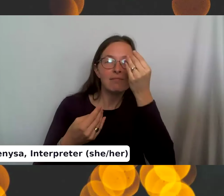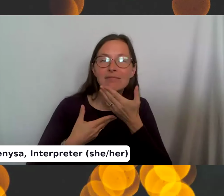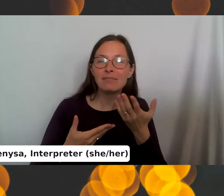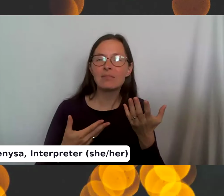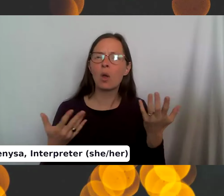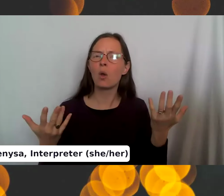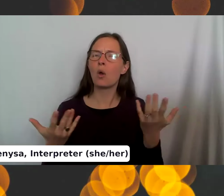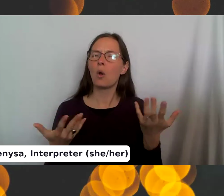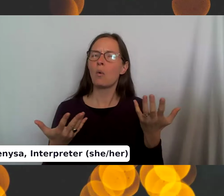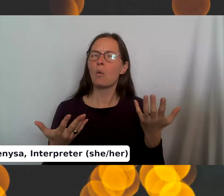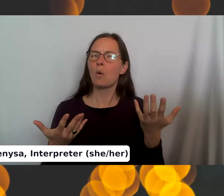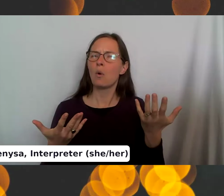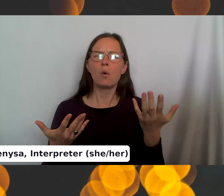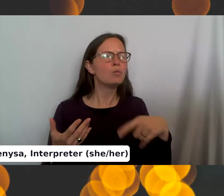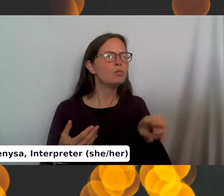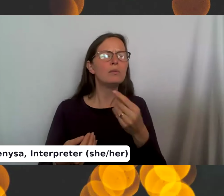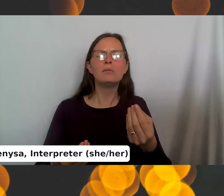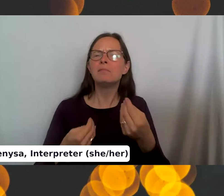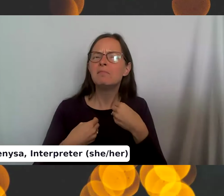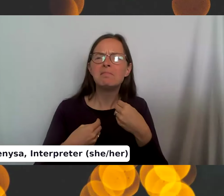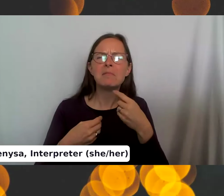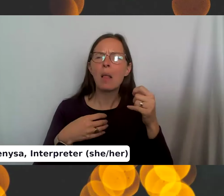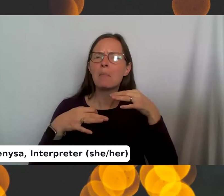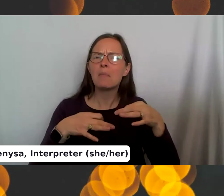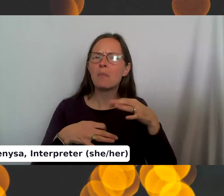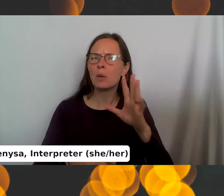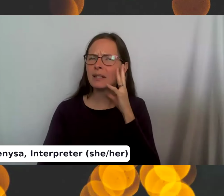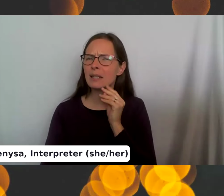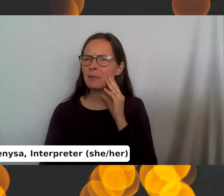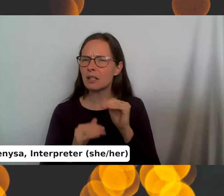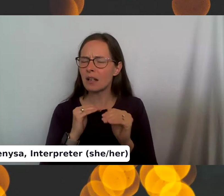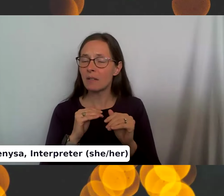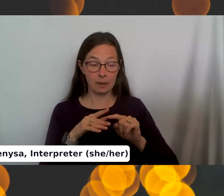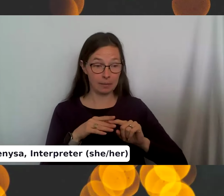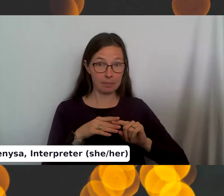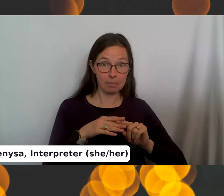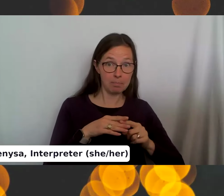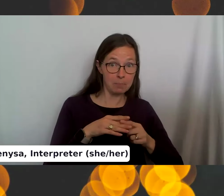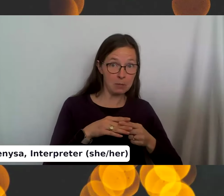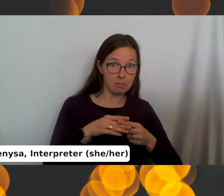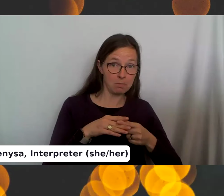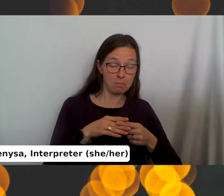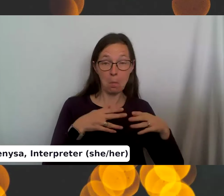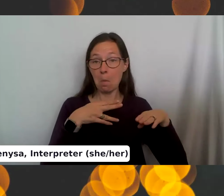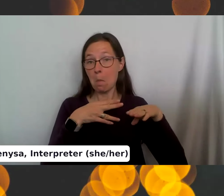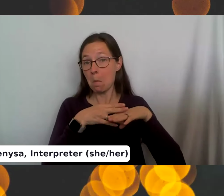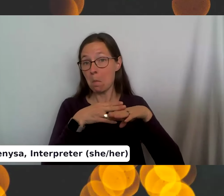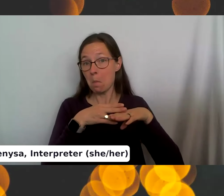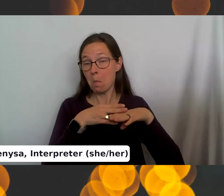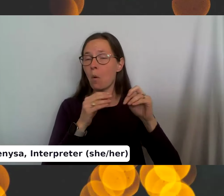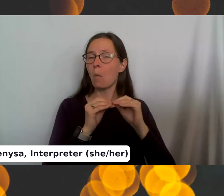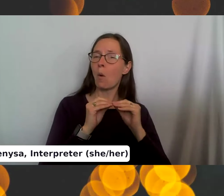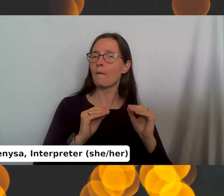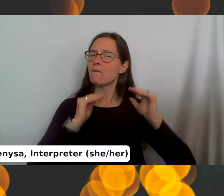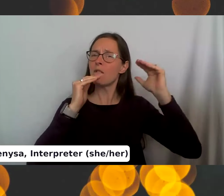What would you say is your experience level? Beginner, intermediate, advanced? Can